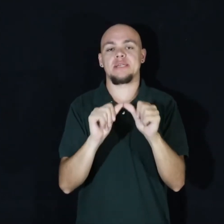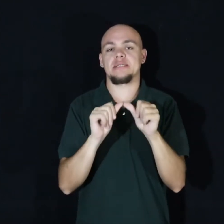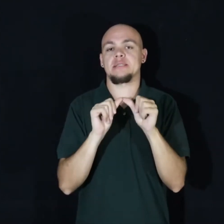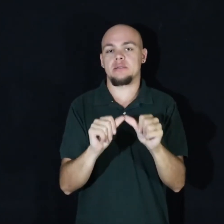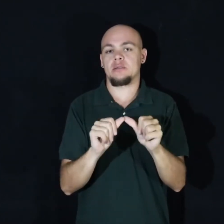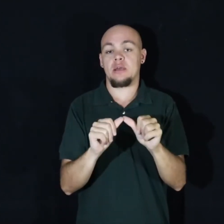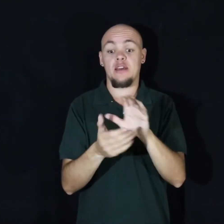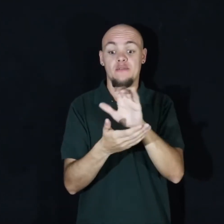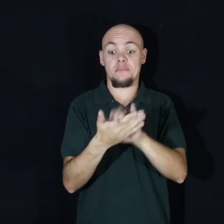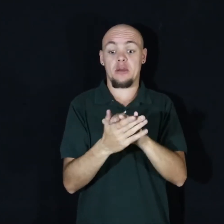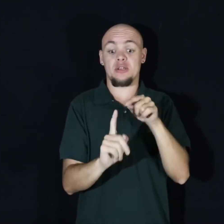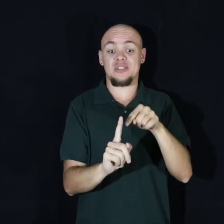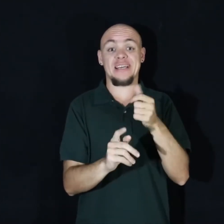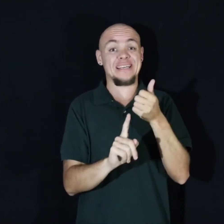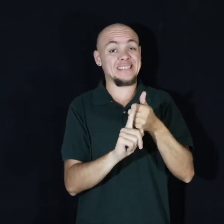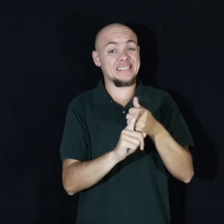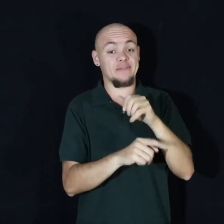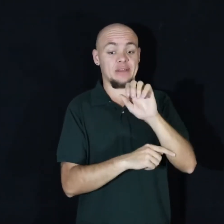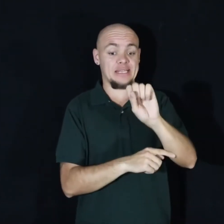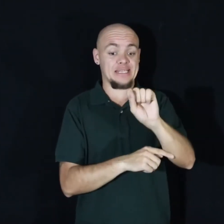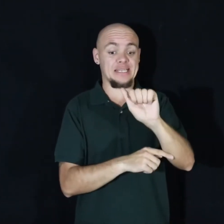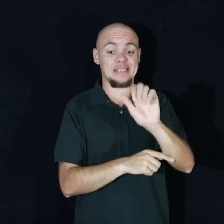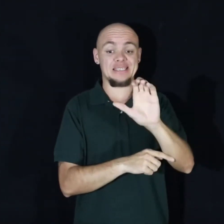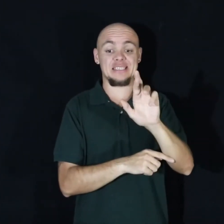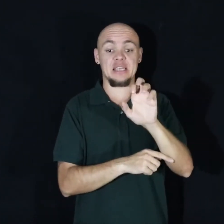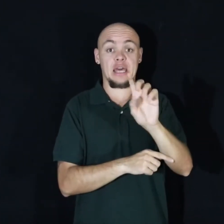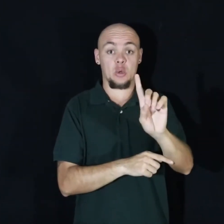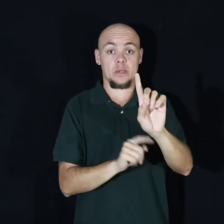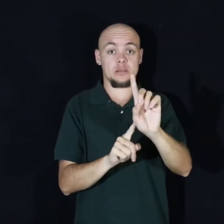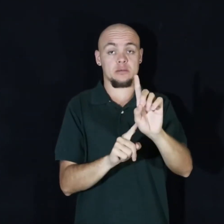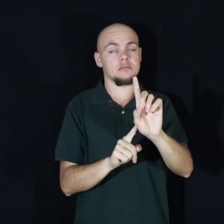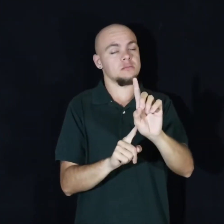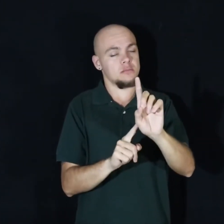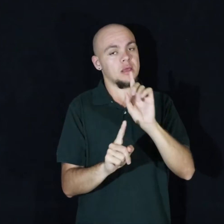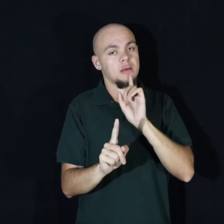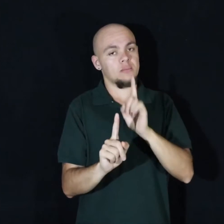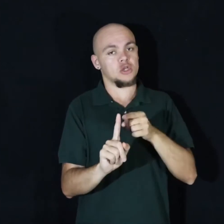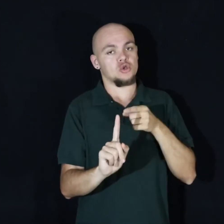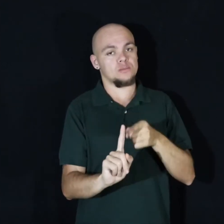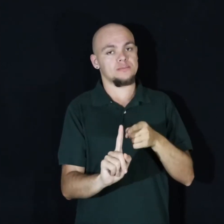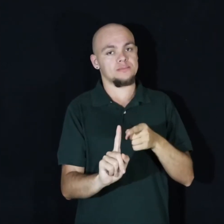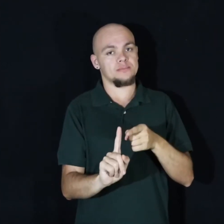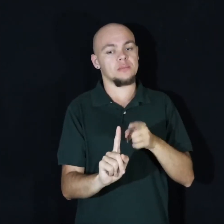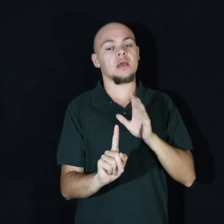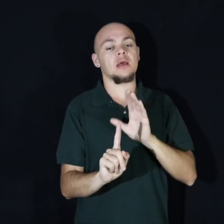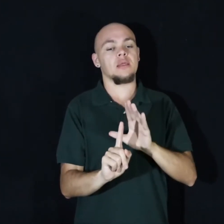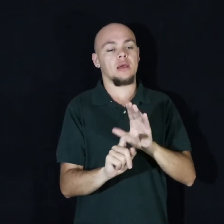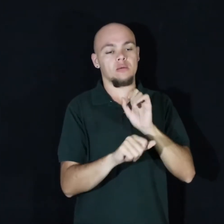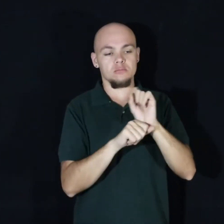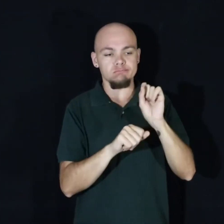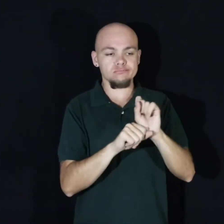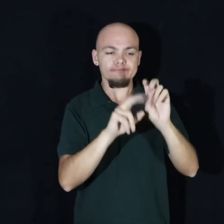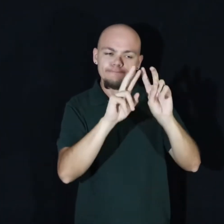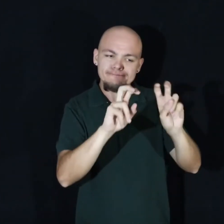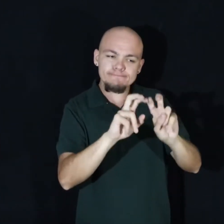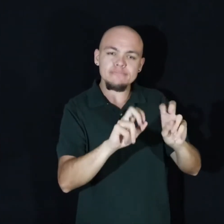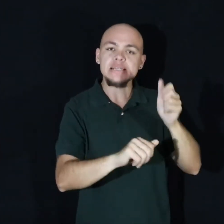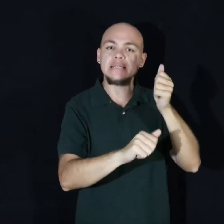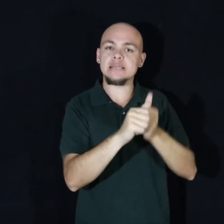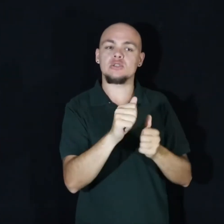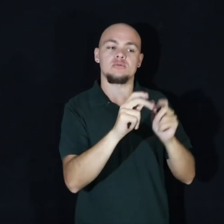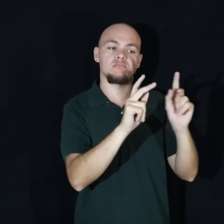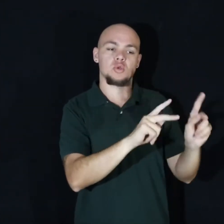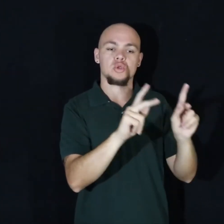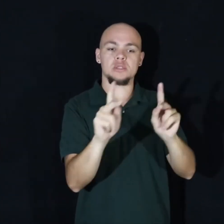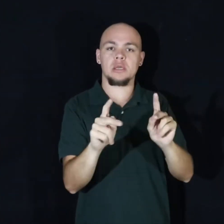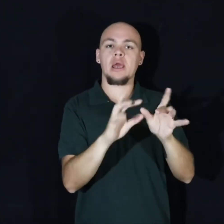consistent. That if they are going to treat marriage as something very sacred, then they need to make sure that they are doing their